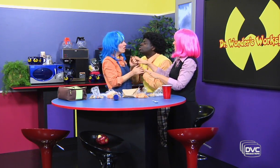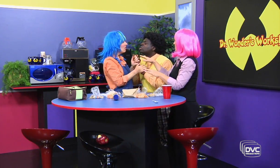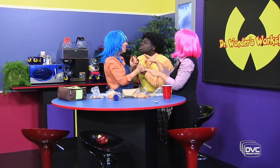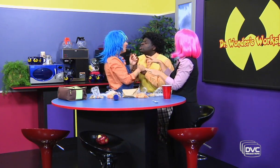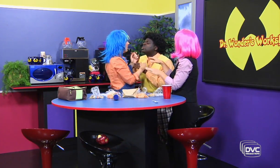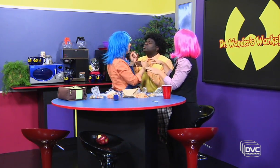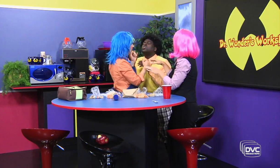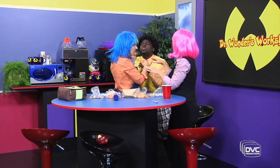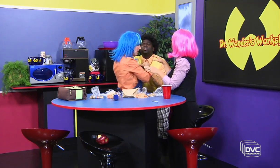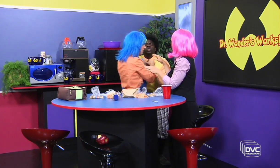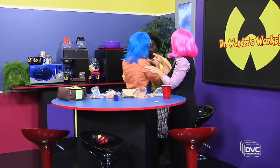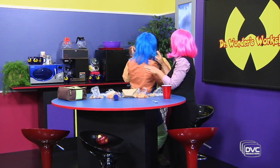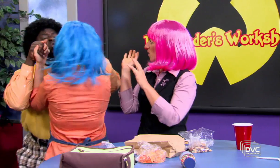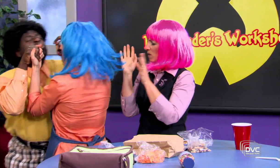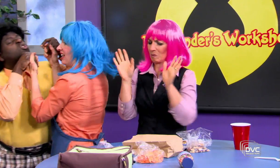clean up this stuff.